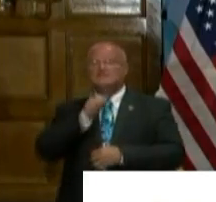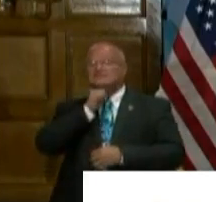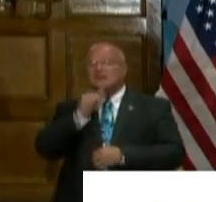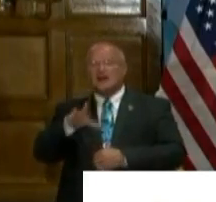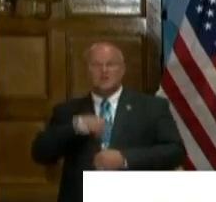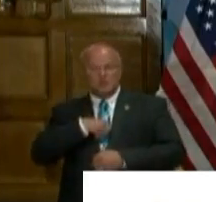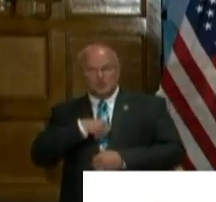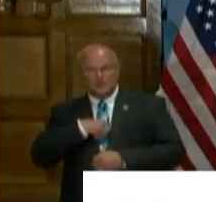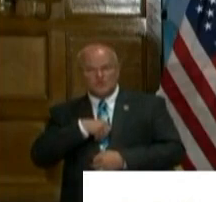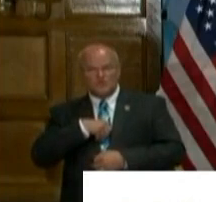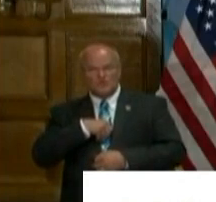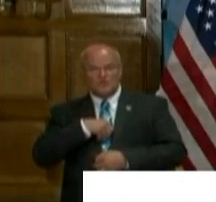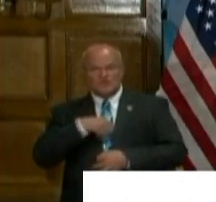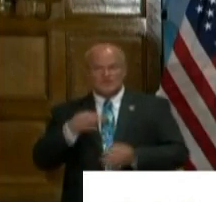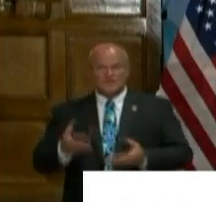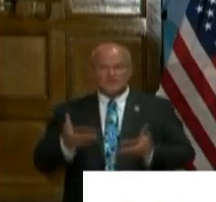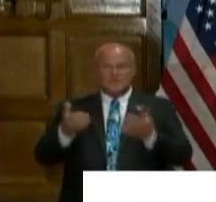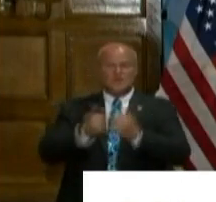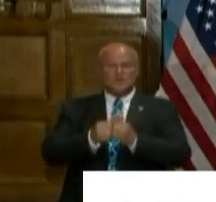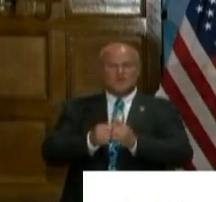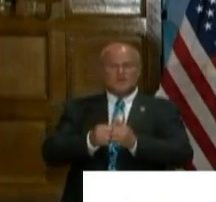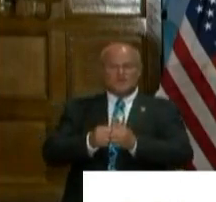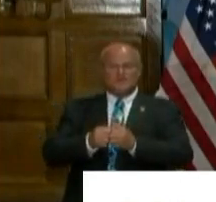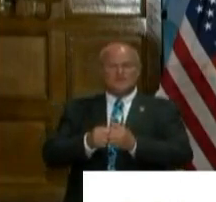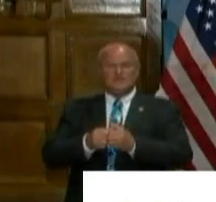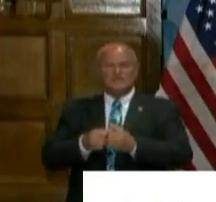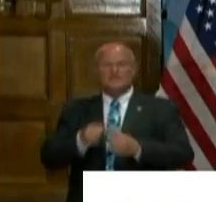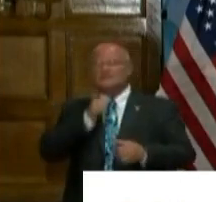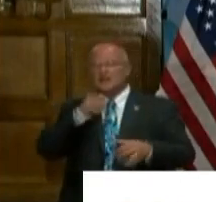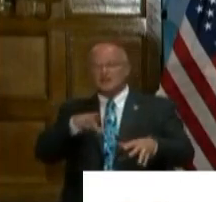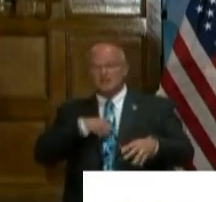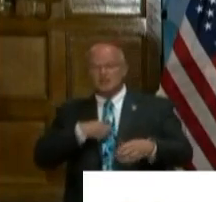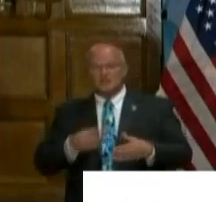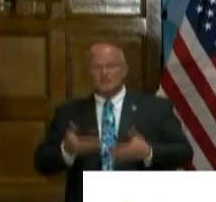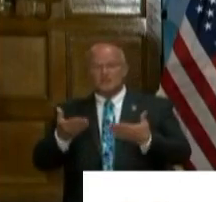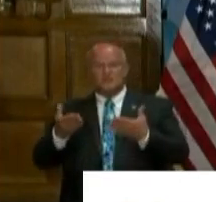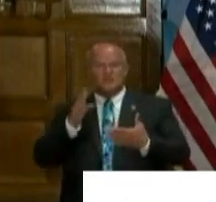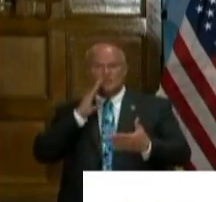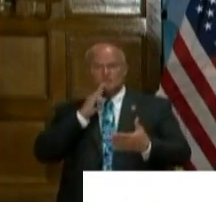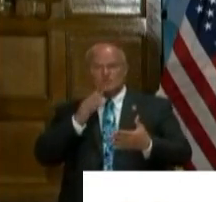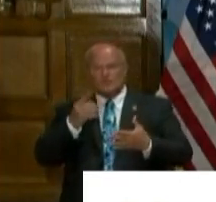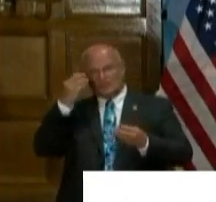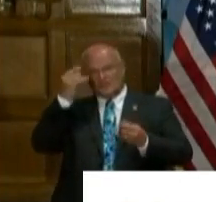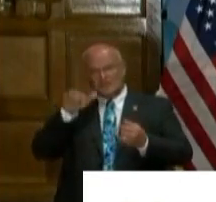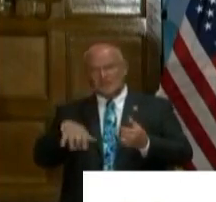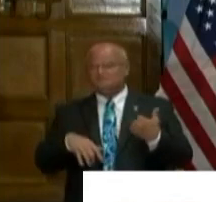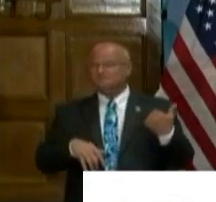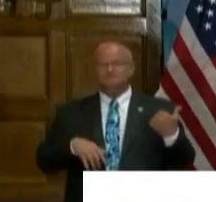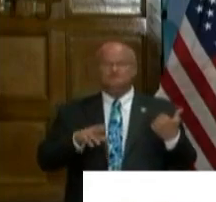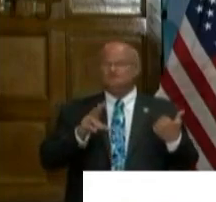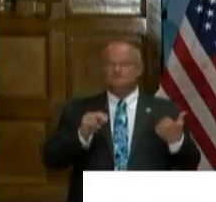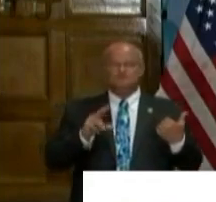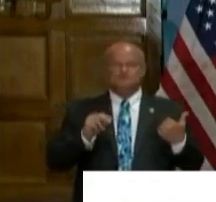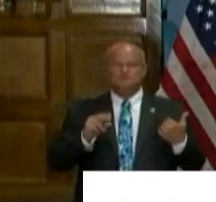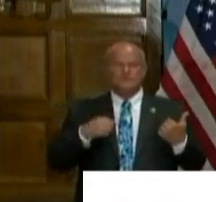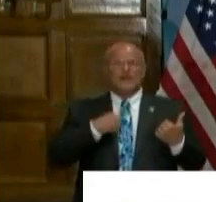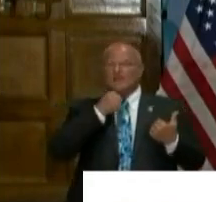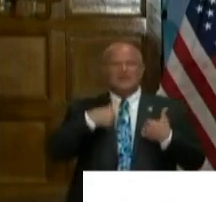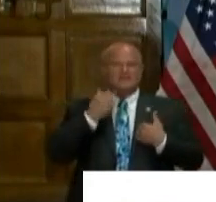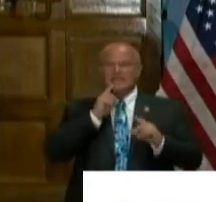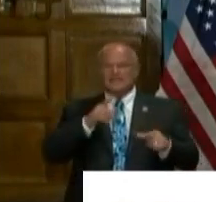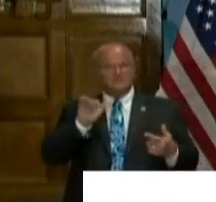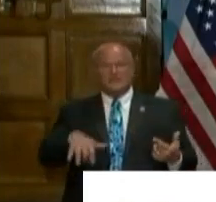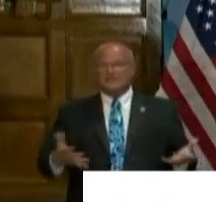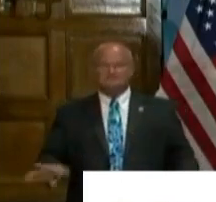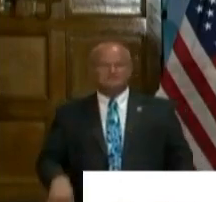disapproval. If you were presented with the resolution, you thought through what you'd do with that? I haven't thought through with that, and so I don't have any